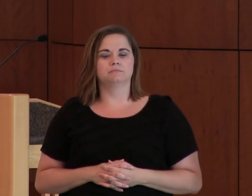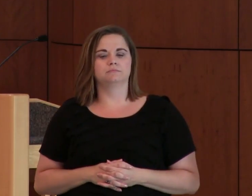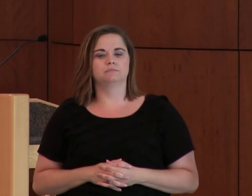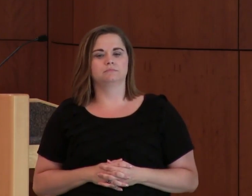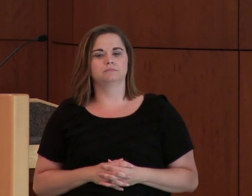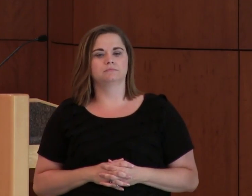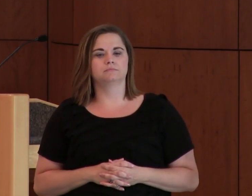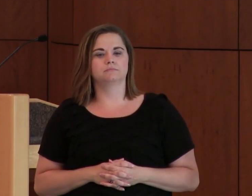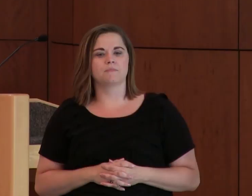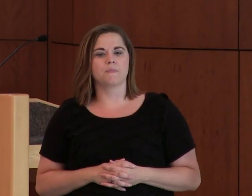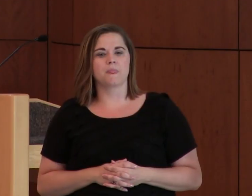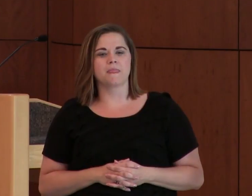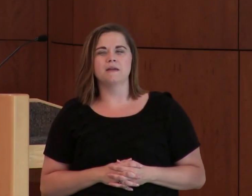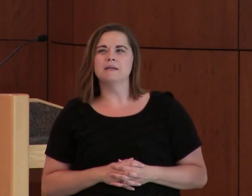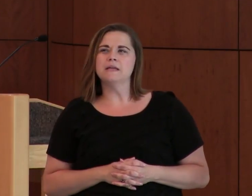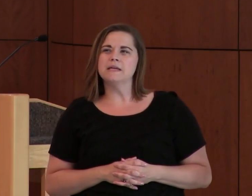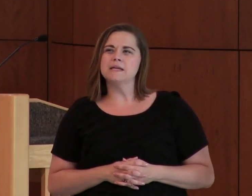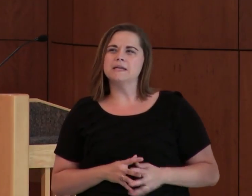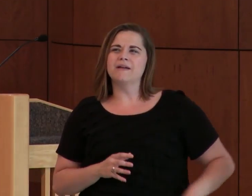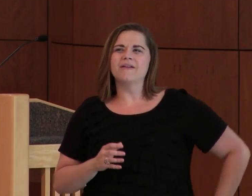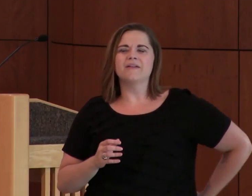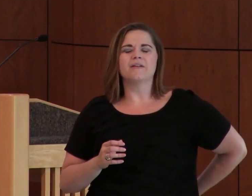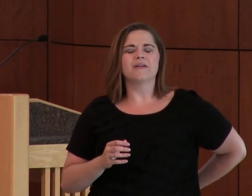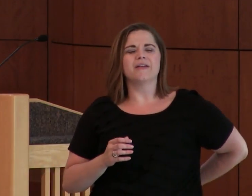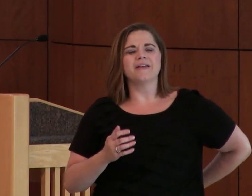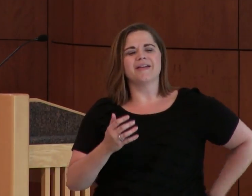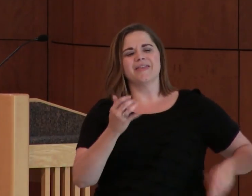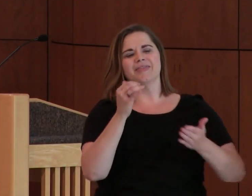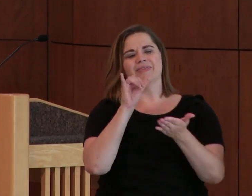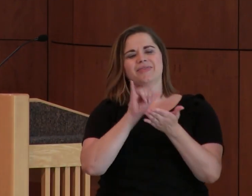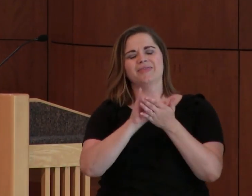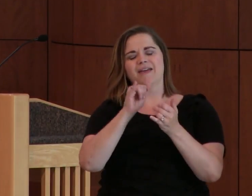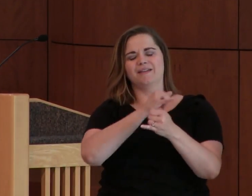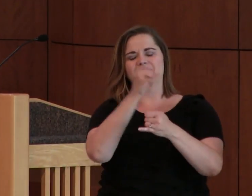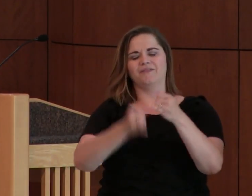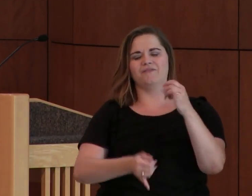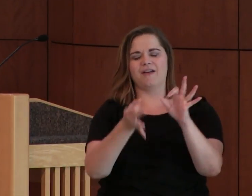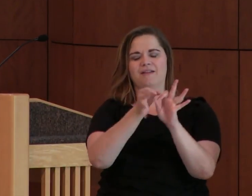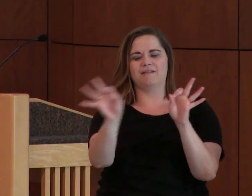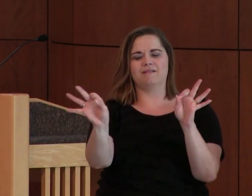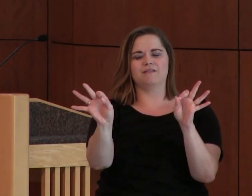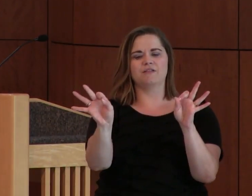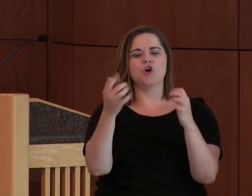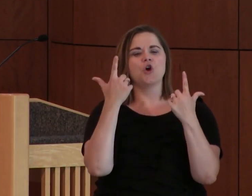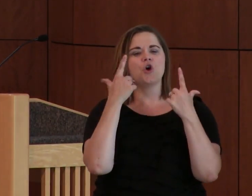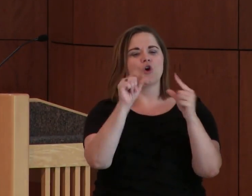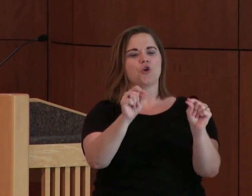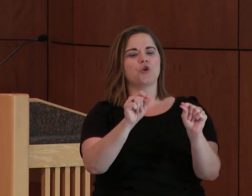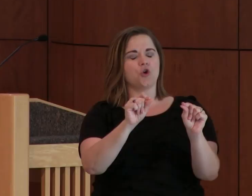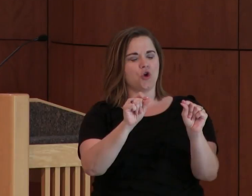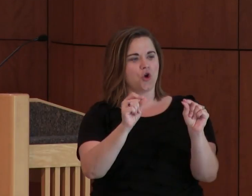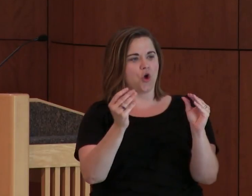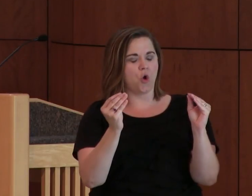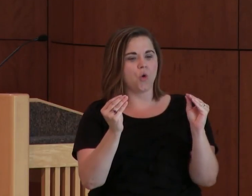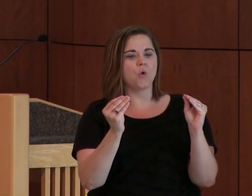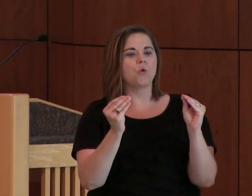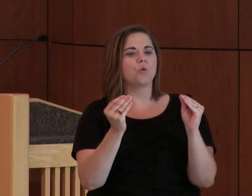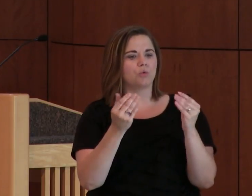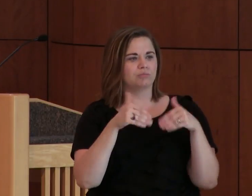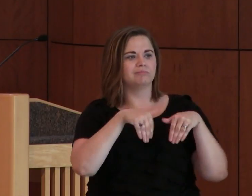Now, many might want to look at that final phrase of go forth and sin no more as kind of Jesus saying, don't ever do this again, because there is